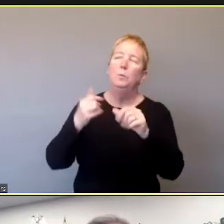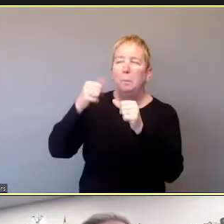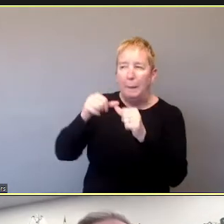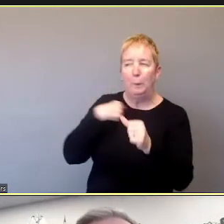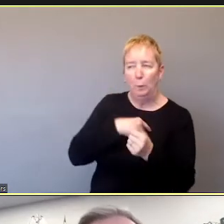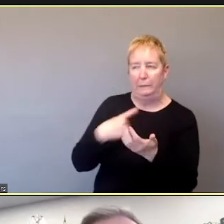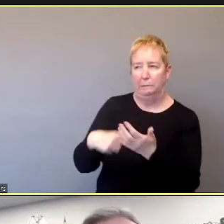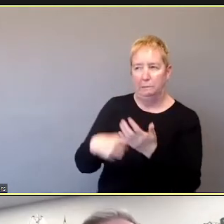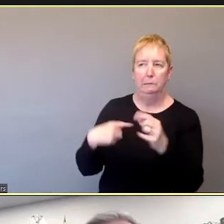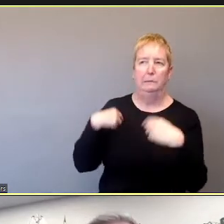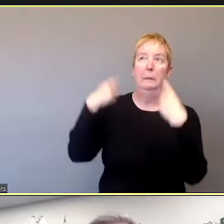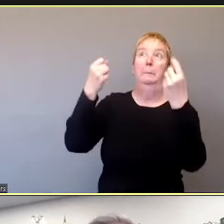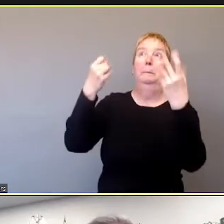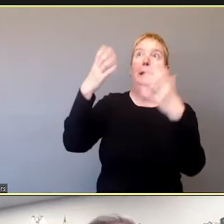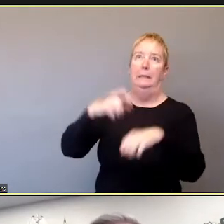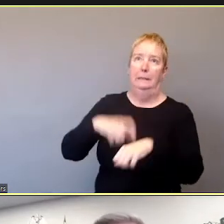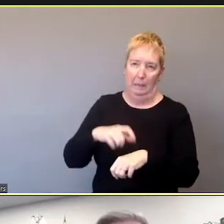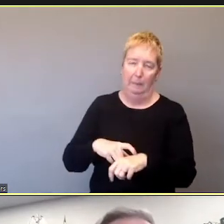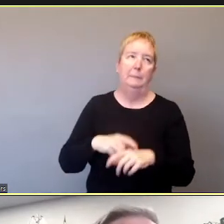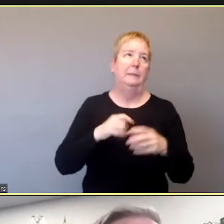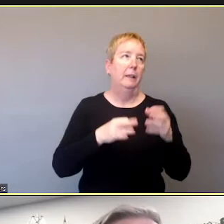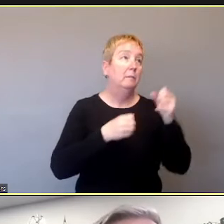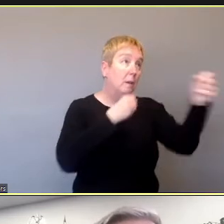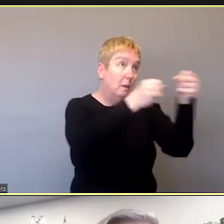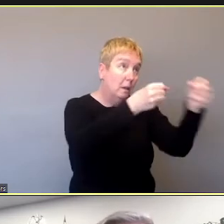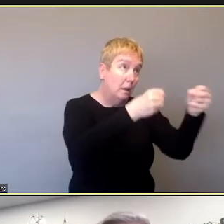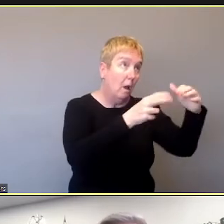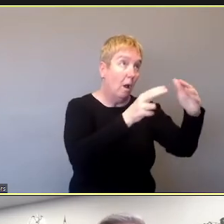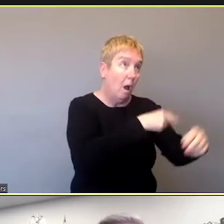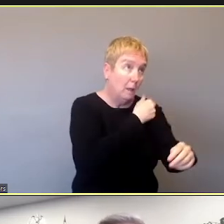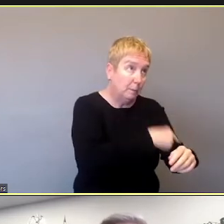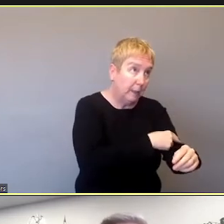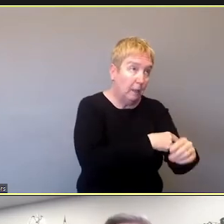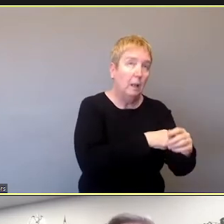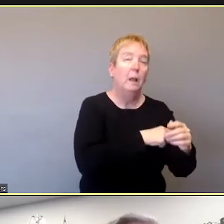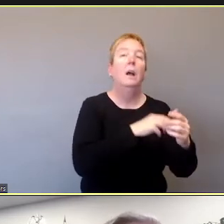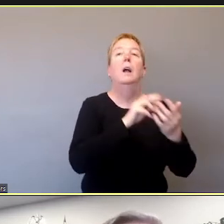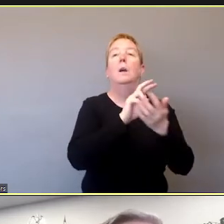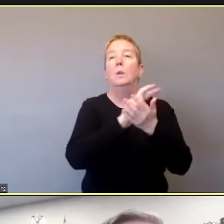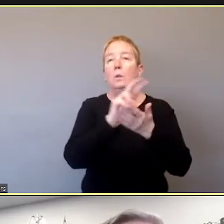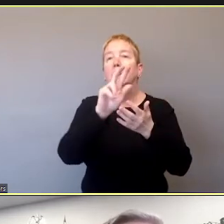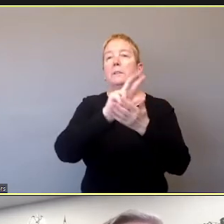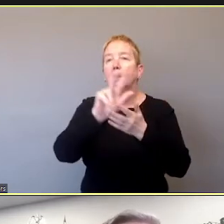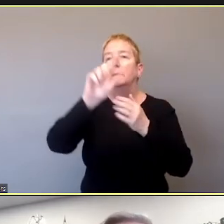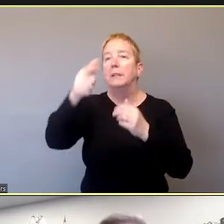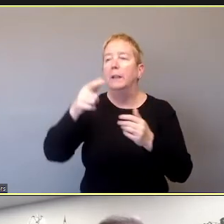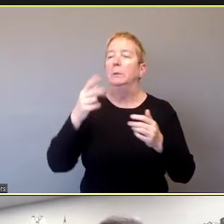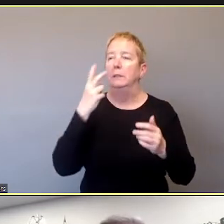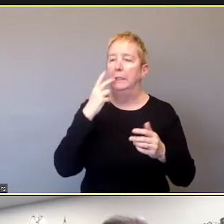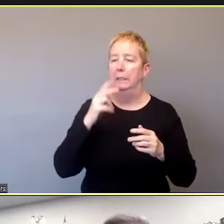And again, we're now we're at